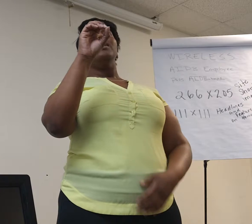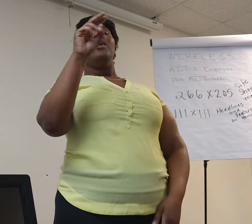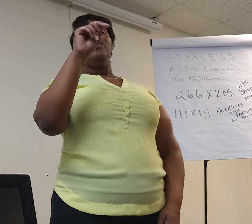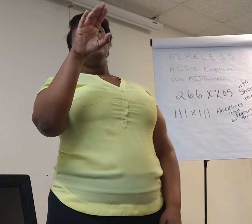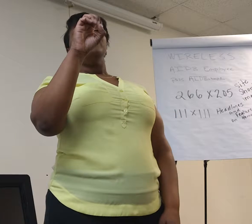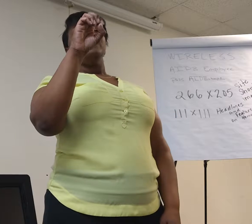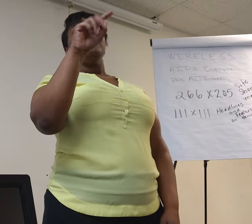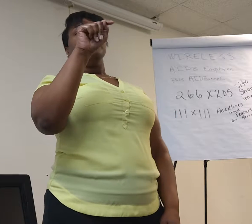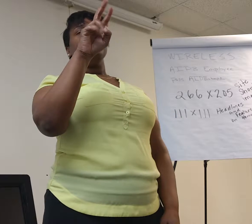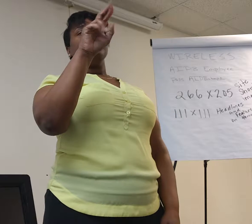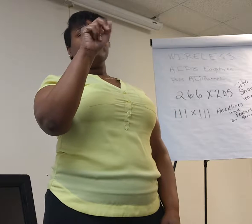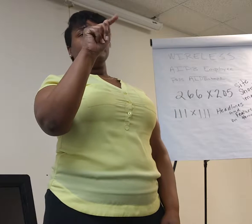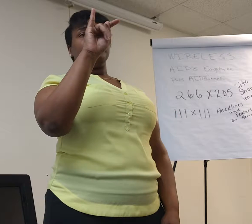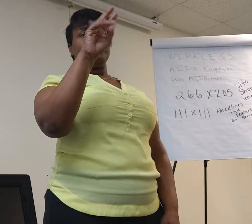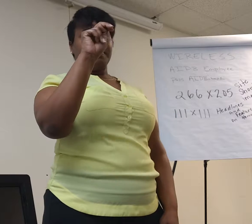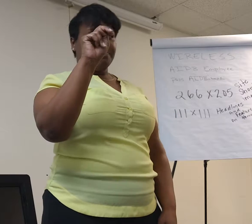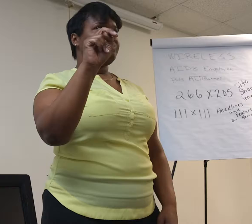water temperature and pH.